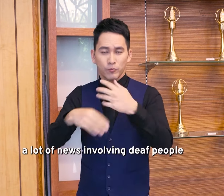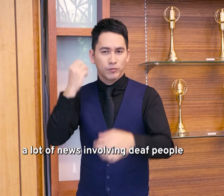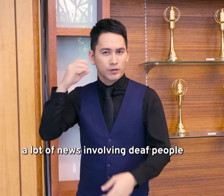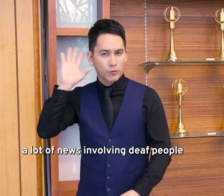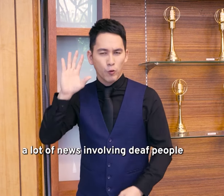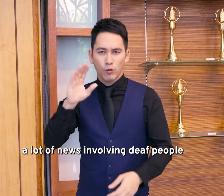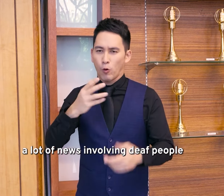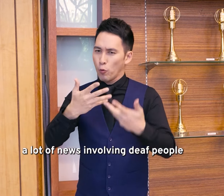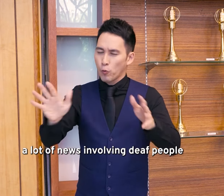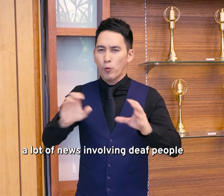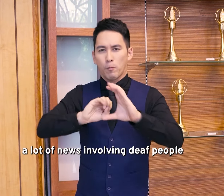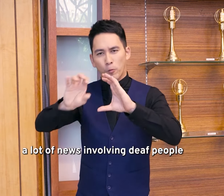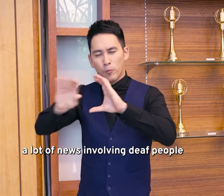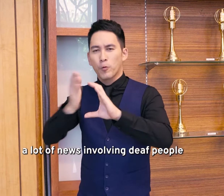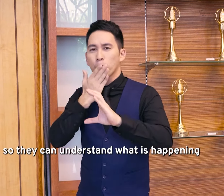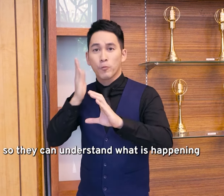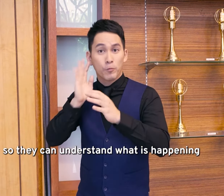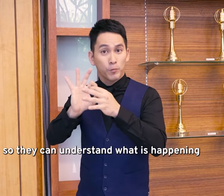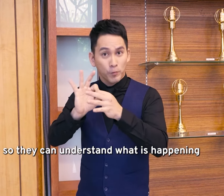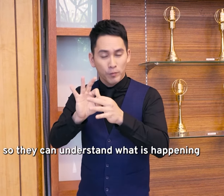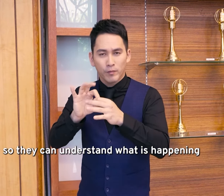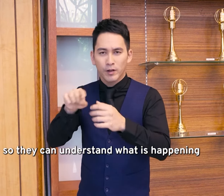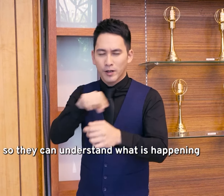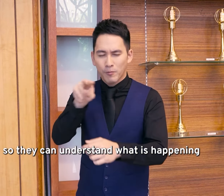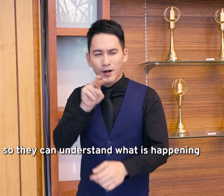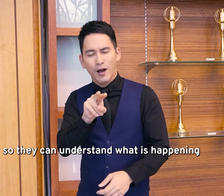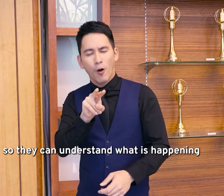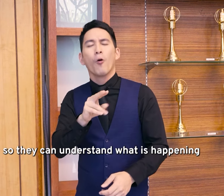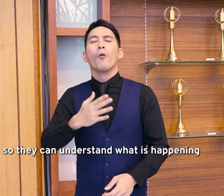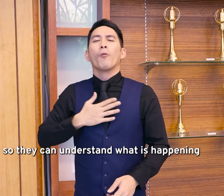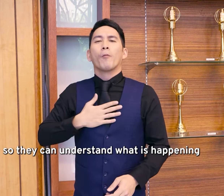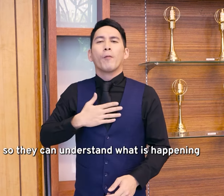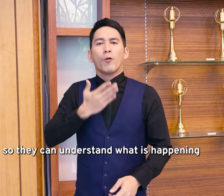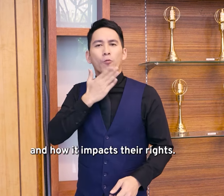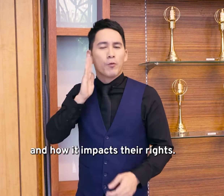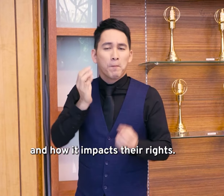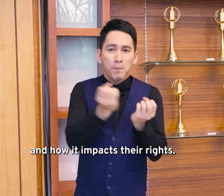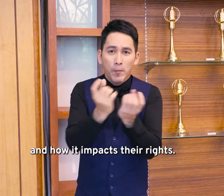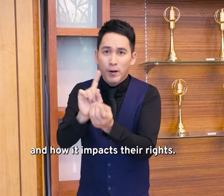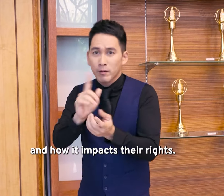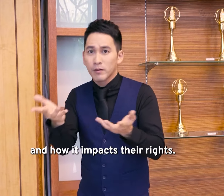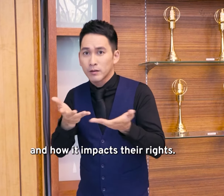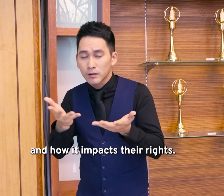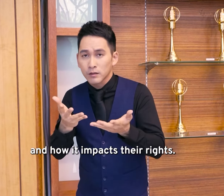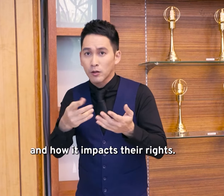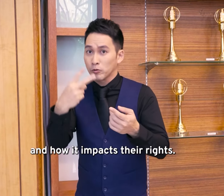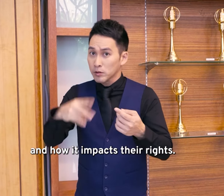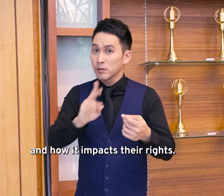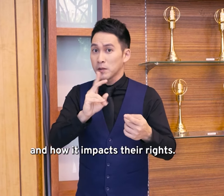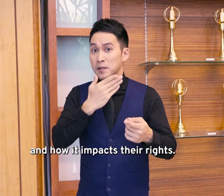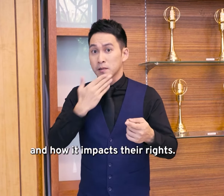news involving deaf people, so they can understand what is happening and how it impacts their rights.